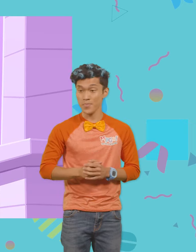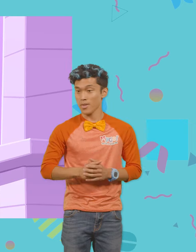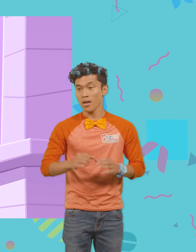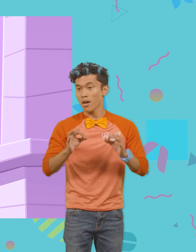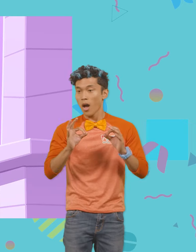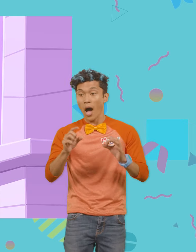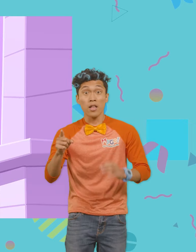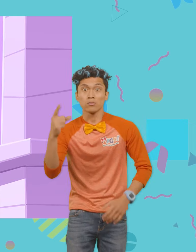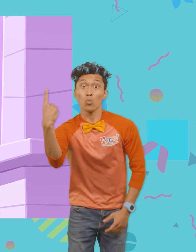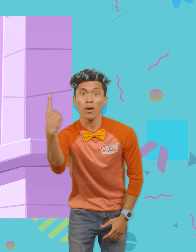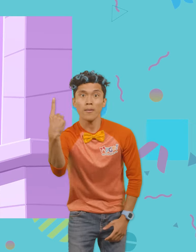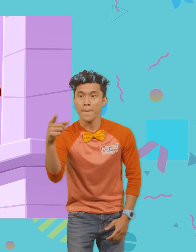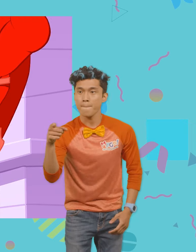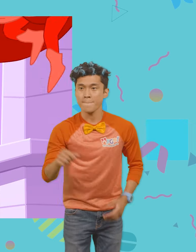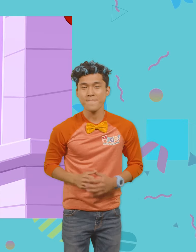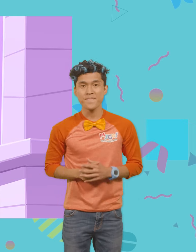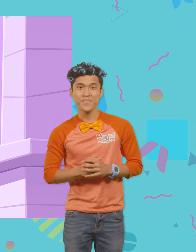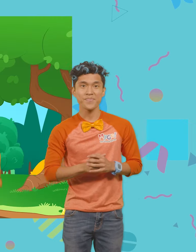Great! That's one!